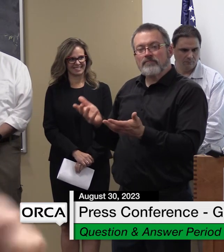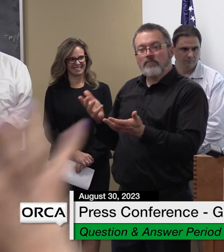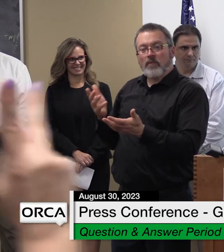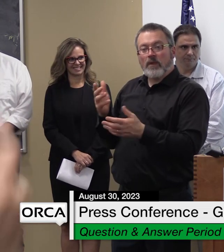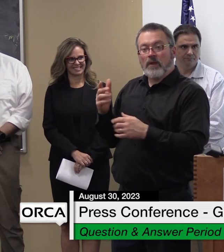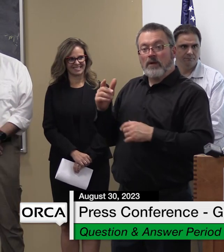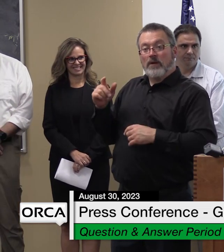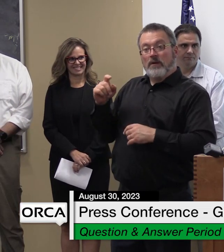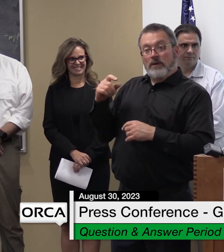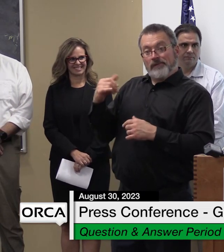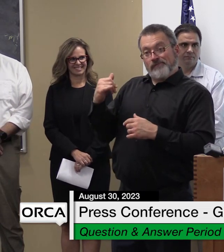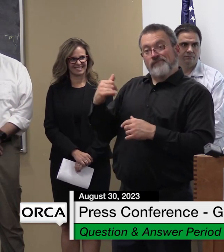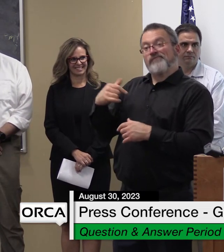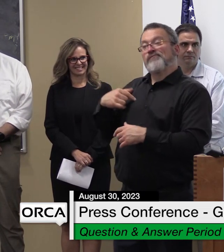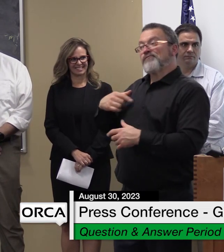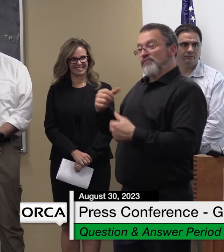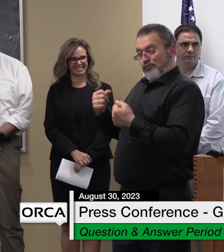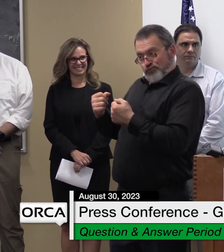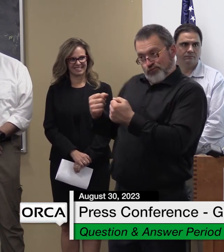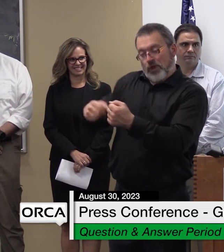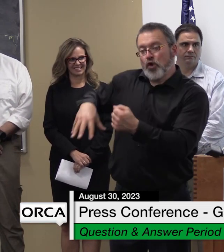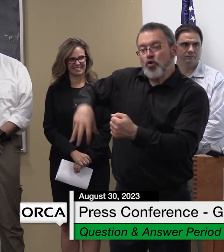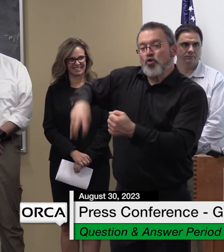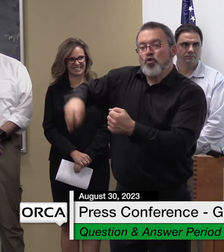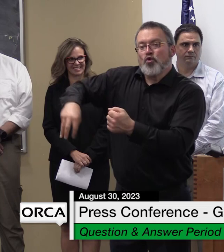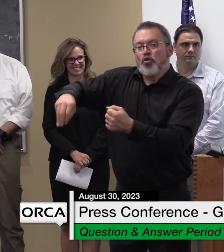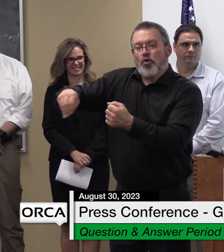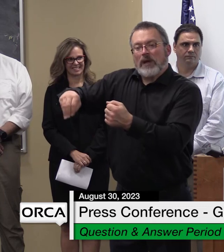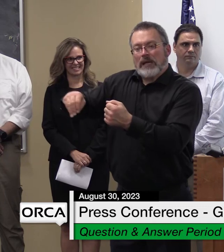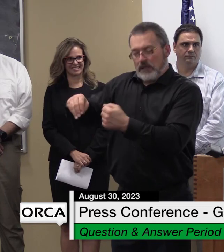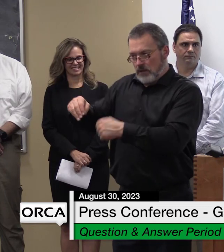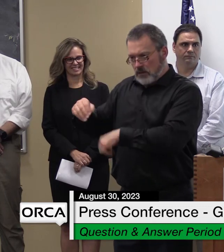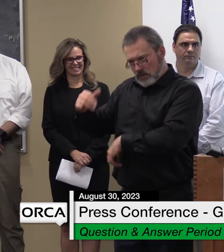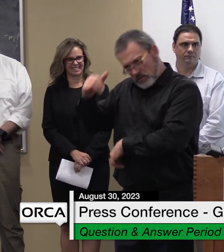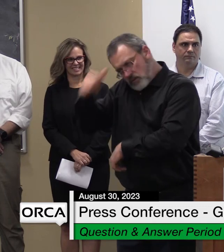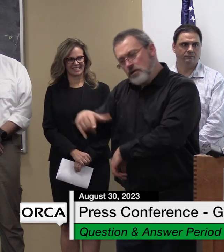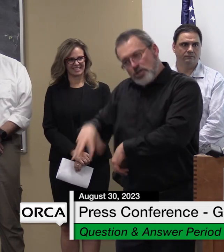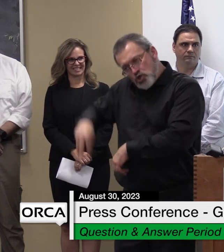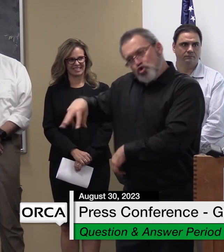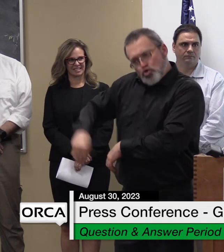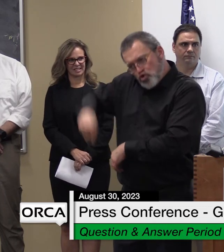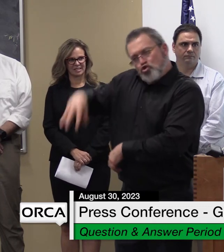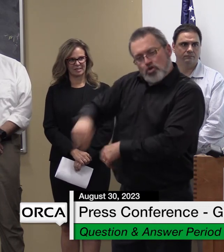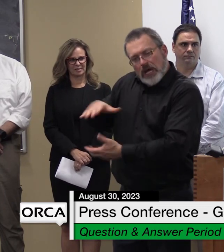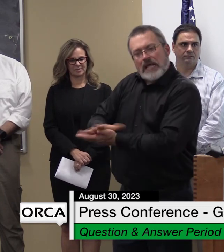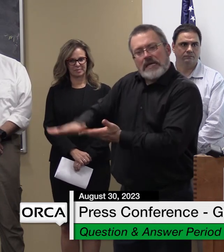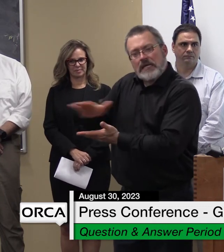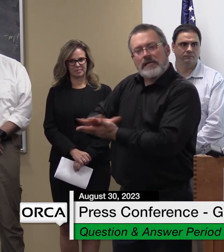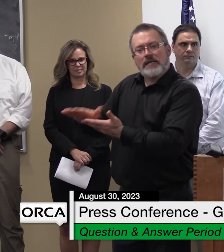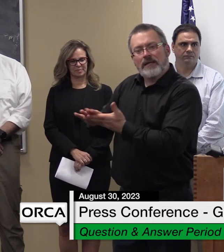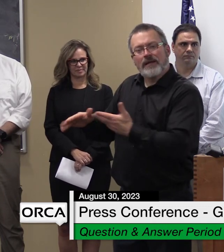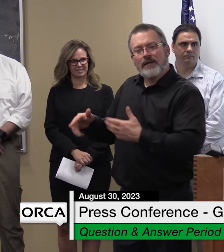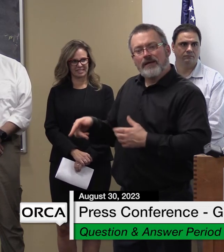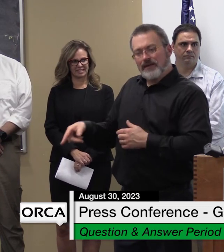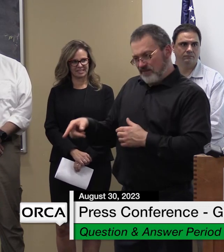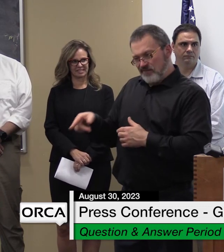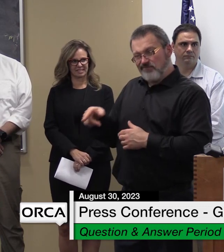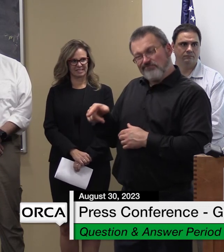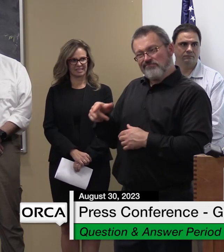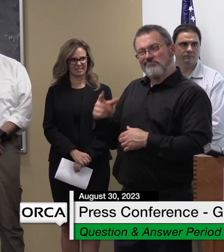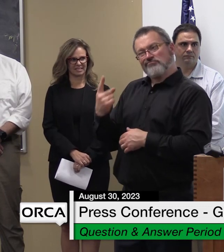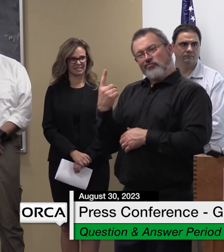that sucks all that out. Well, it takes time to do that, but then that's only part of it, right? Because the